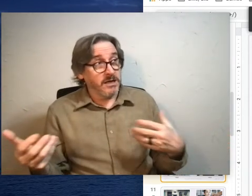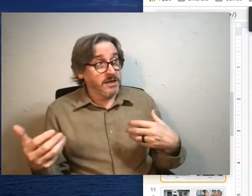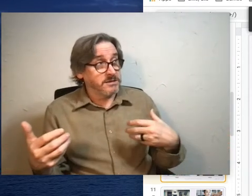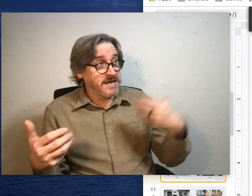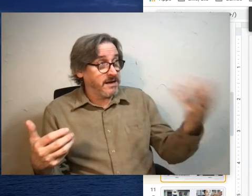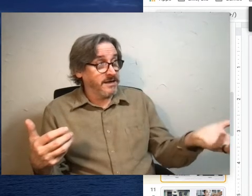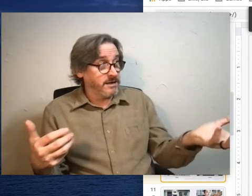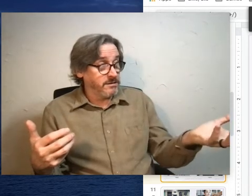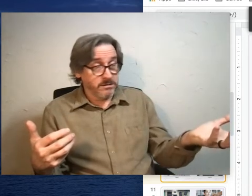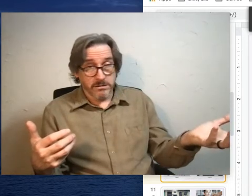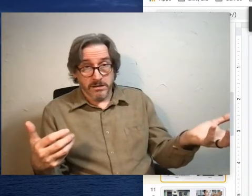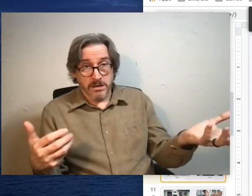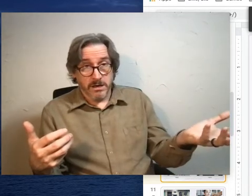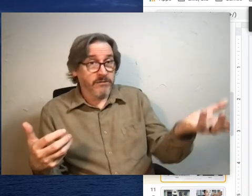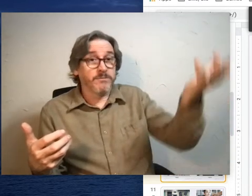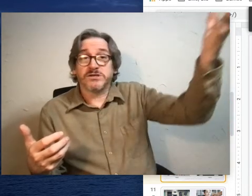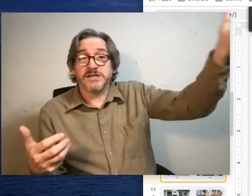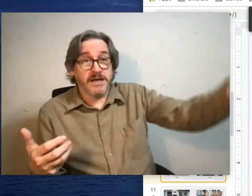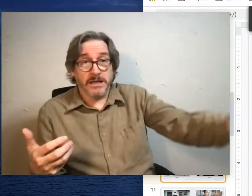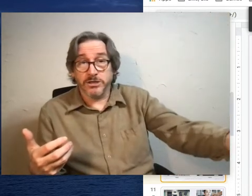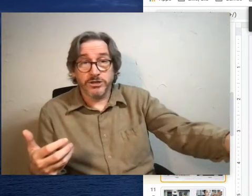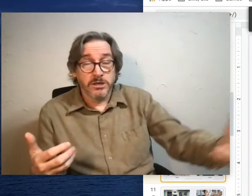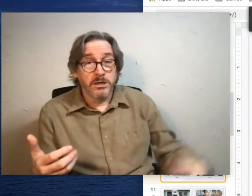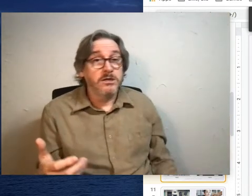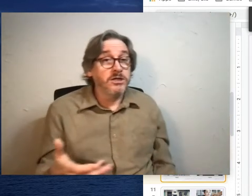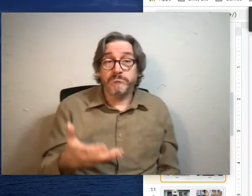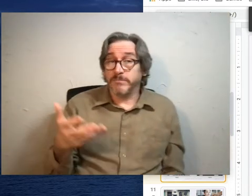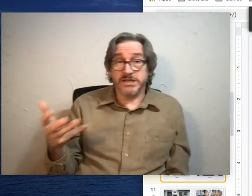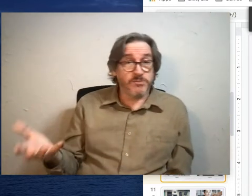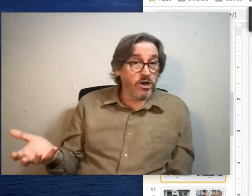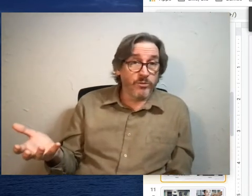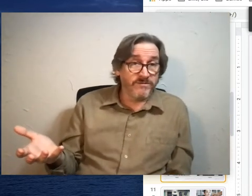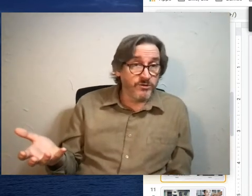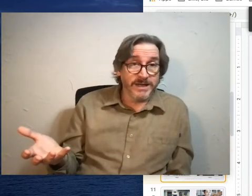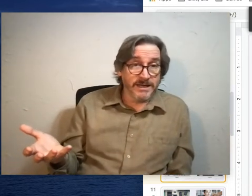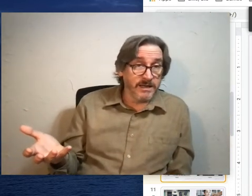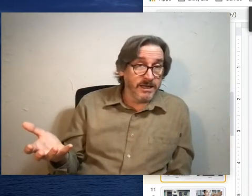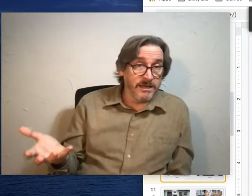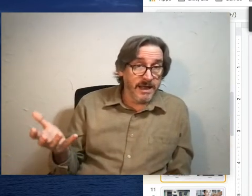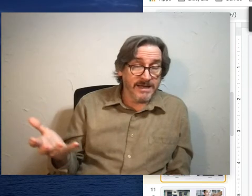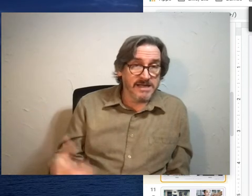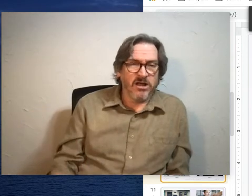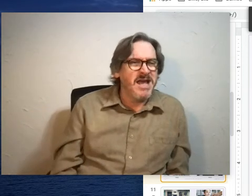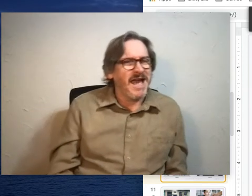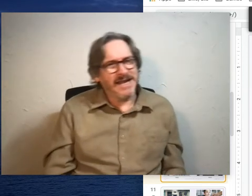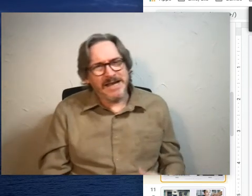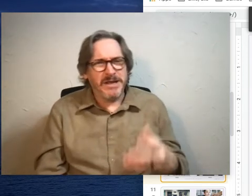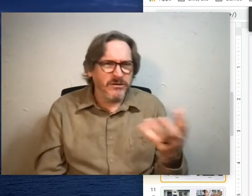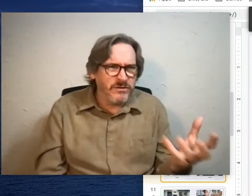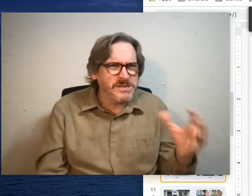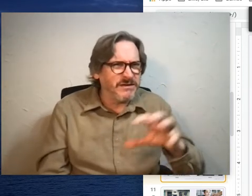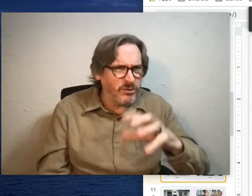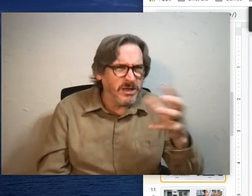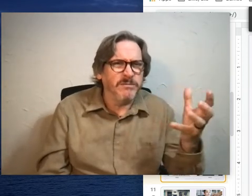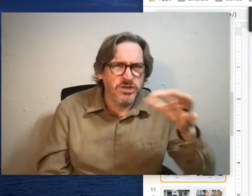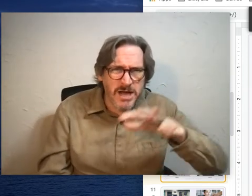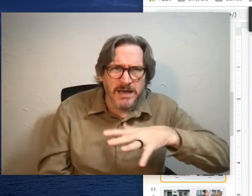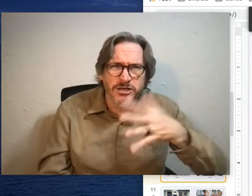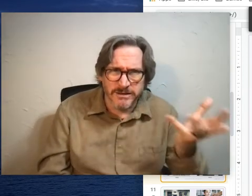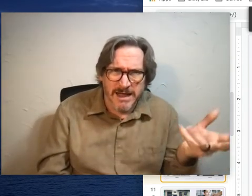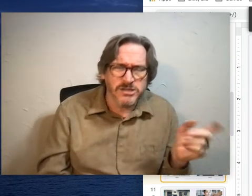them in telling a hearing person in English is a good way of doing it in ASL. And it can be confusing if you